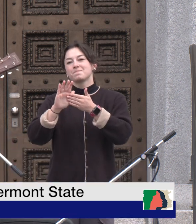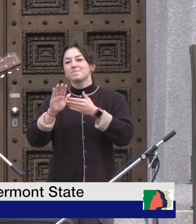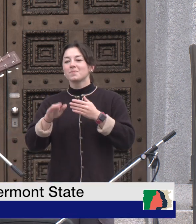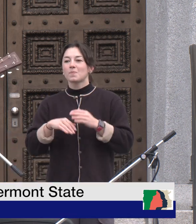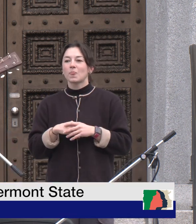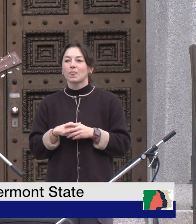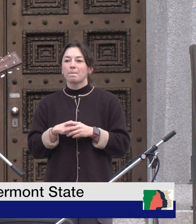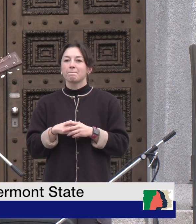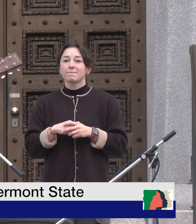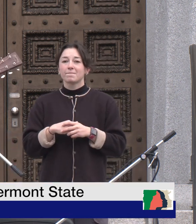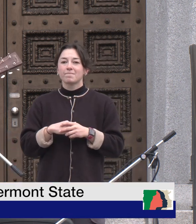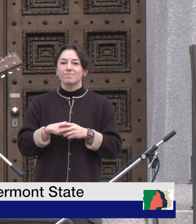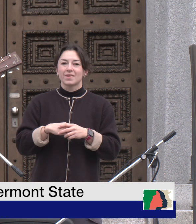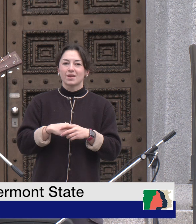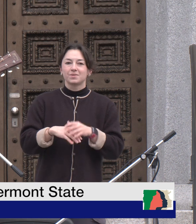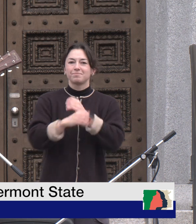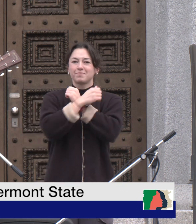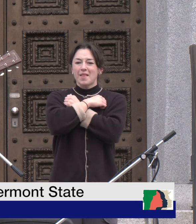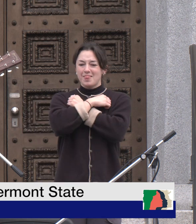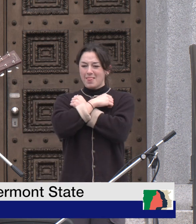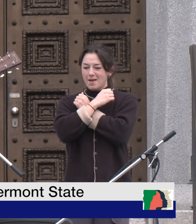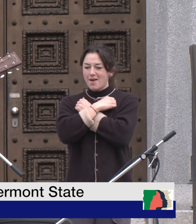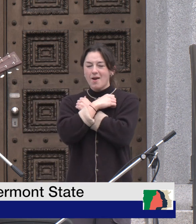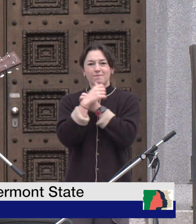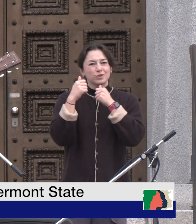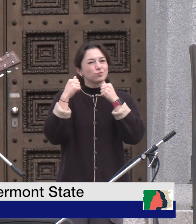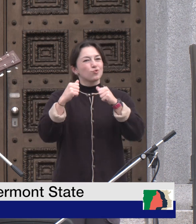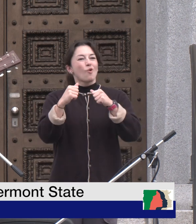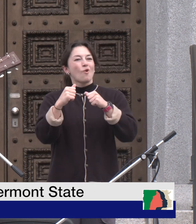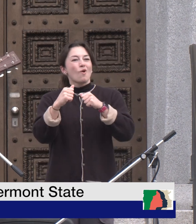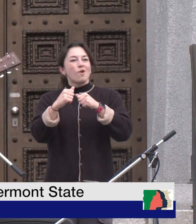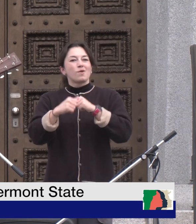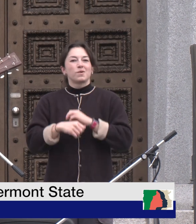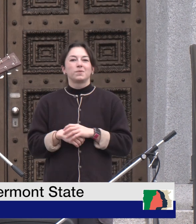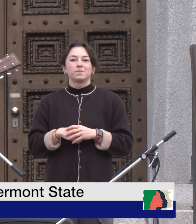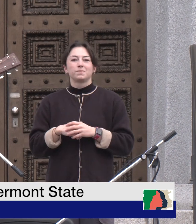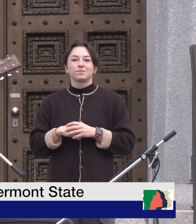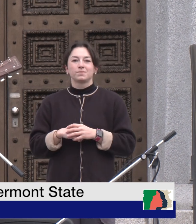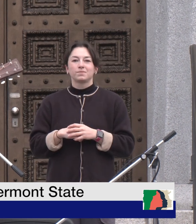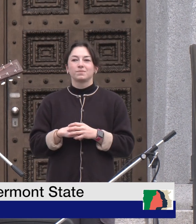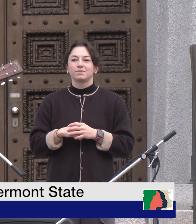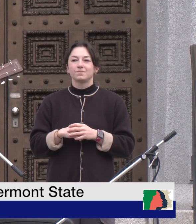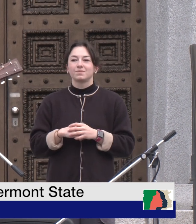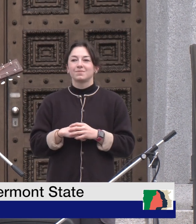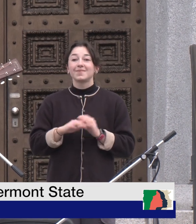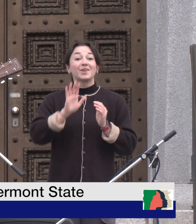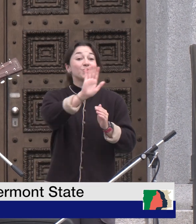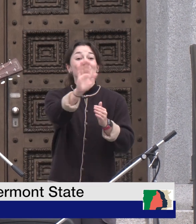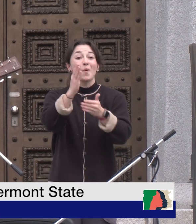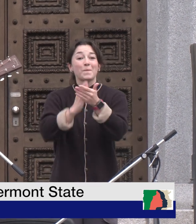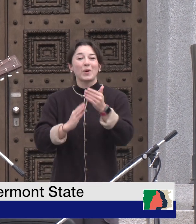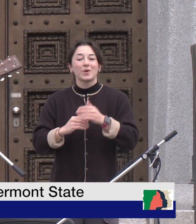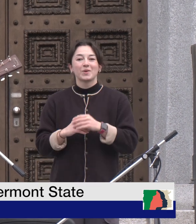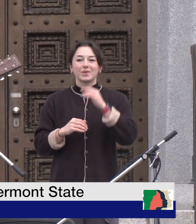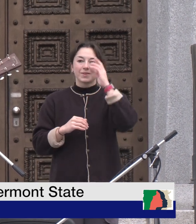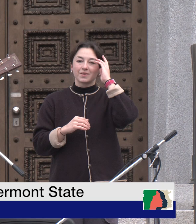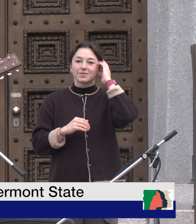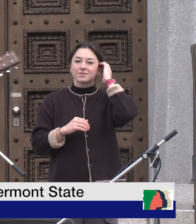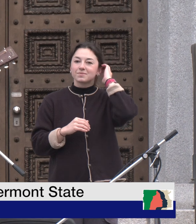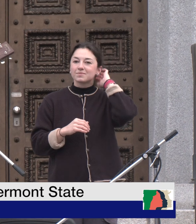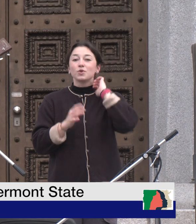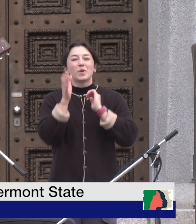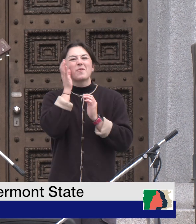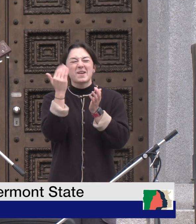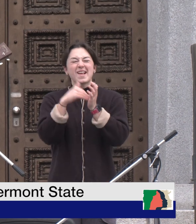that. Love is stronger than that. That's your part. It's going to come around a couple more